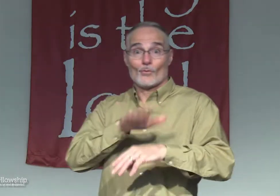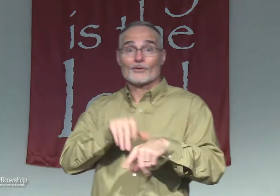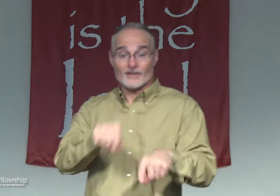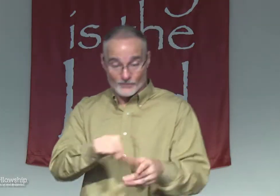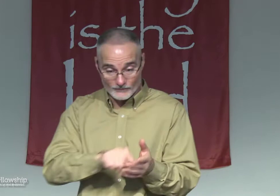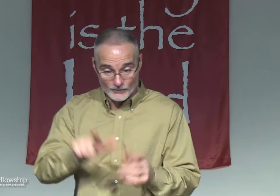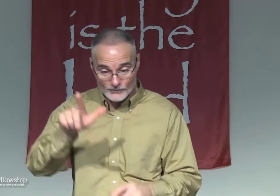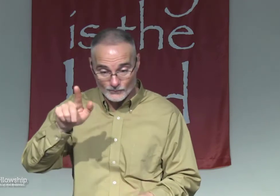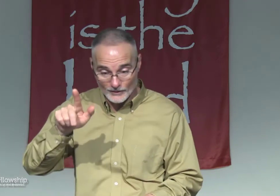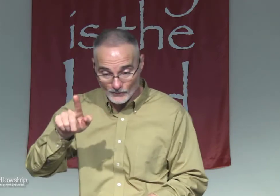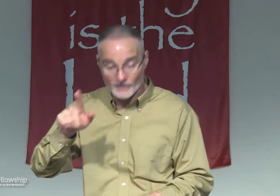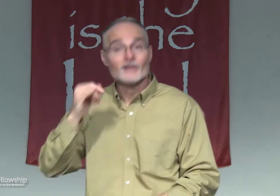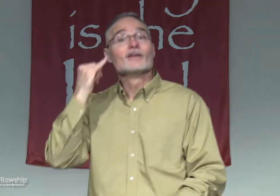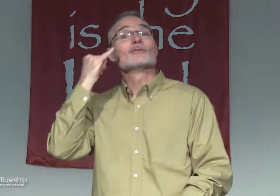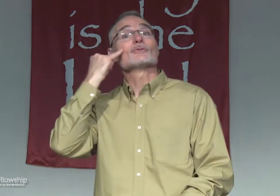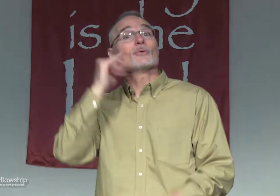You notice Paul's warning here in verse